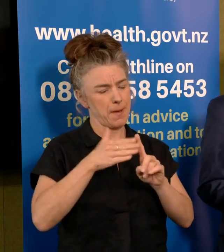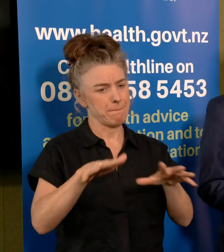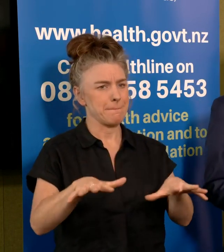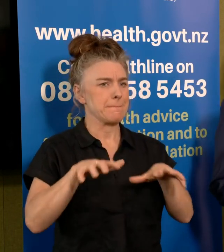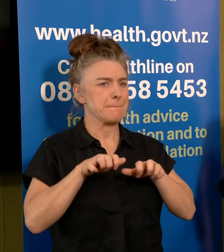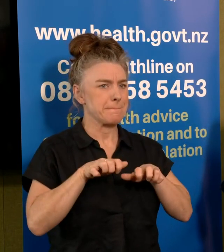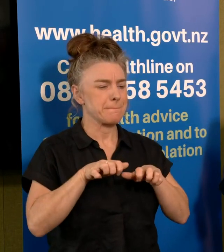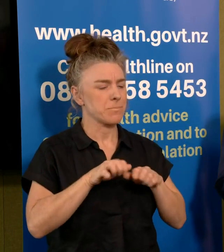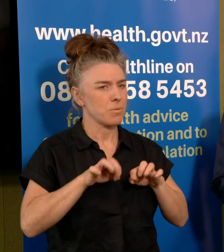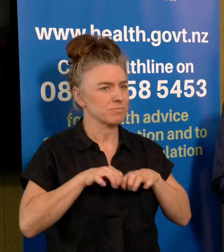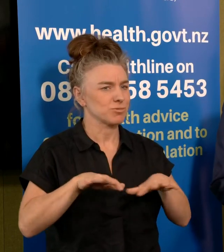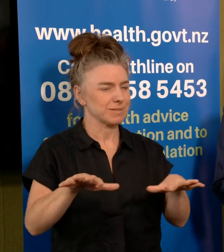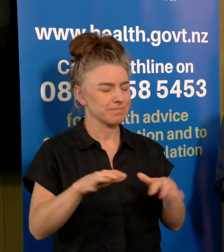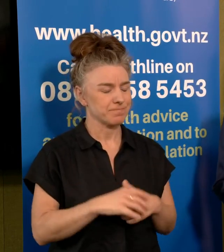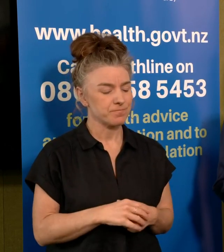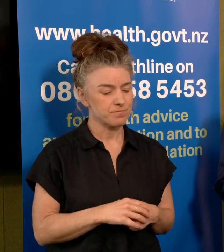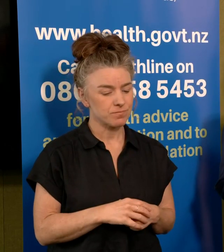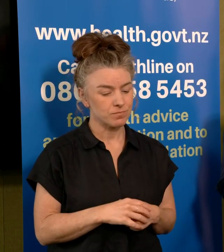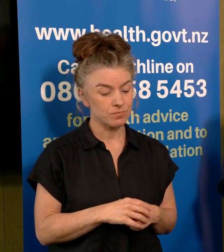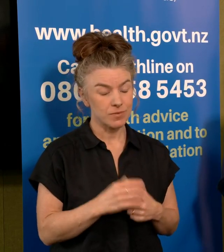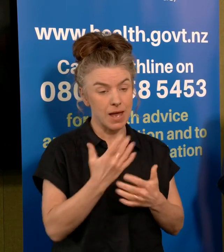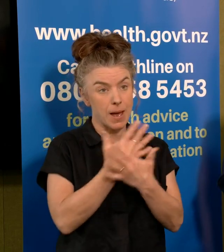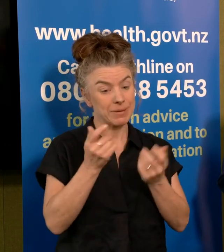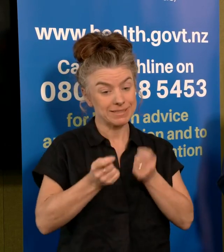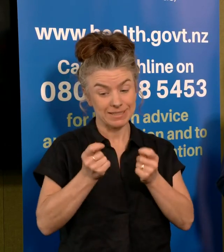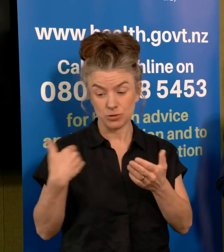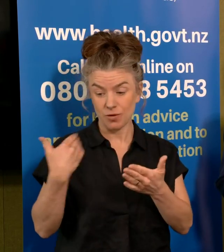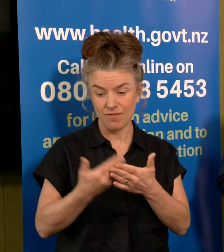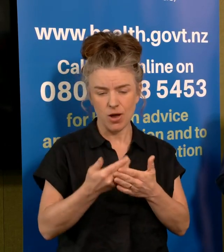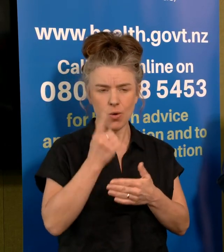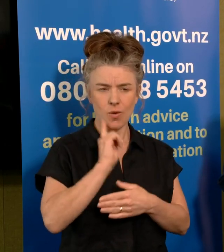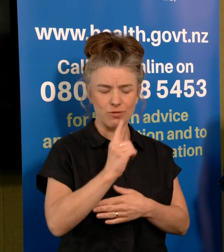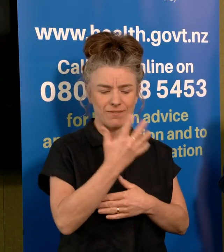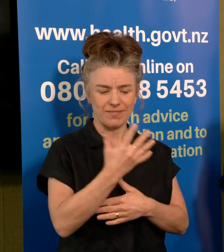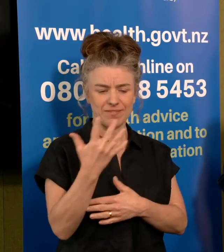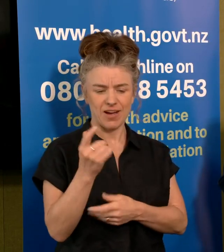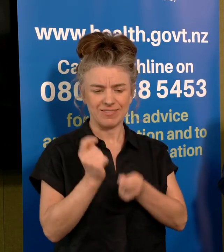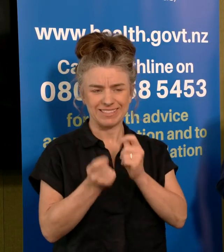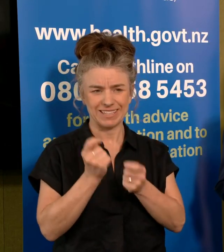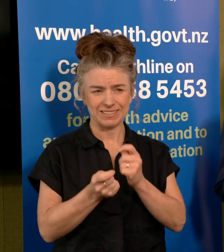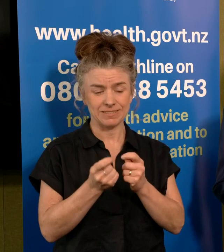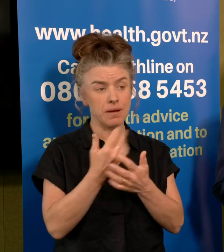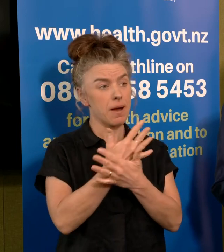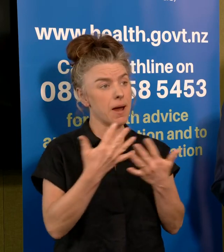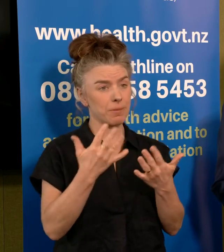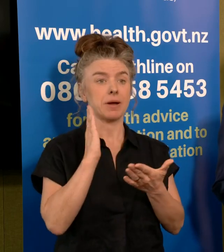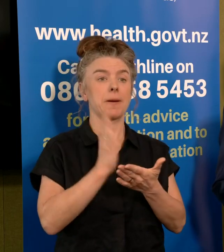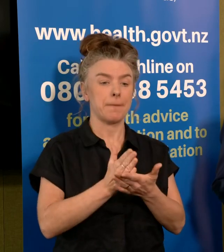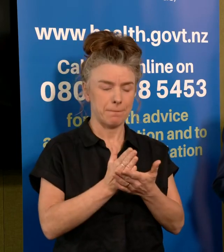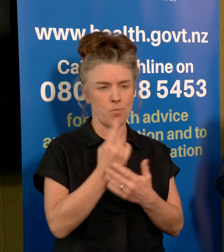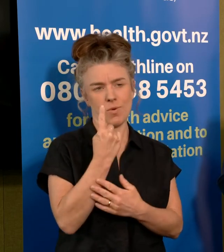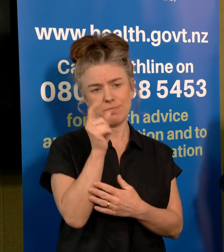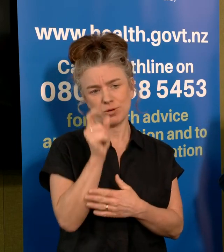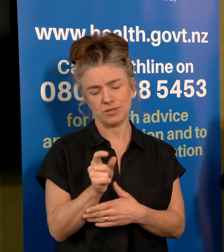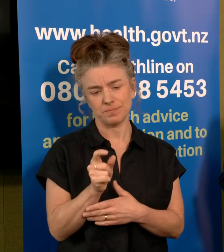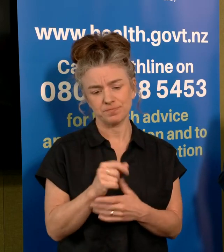Just on the tests, and a further comment here, we've now completed 155 tests. As you know, only one of those has been positive. There are